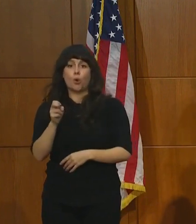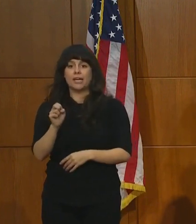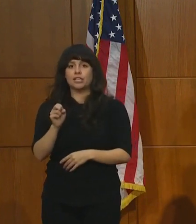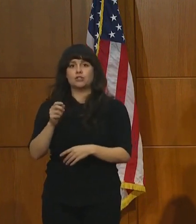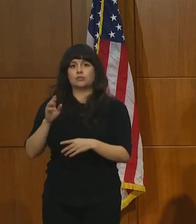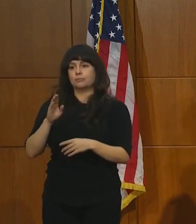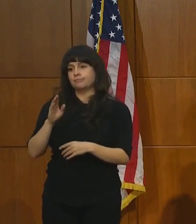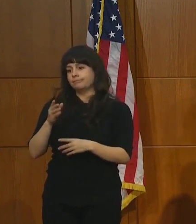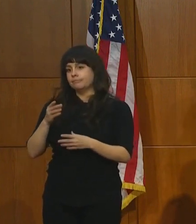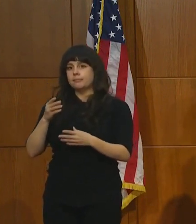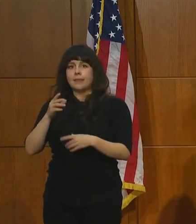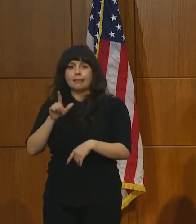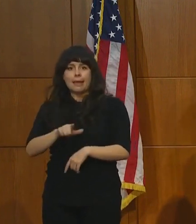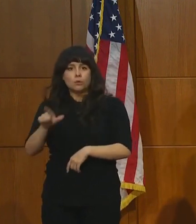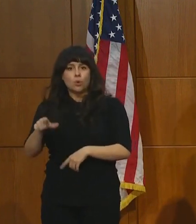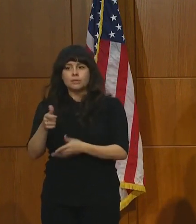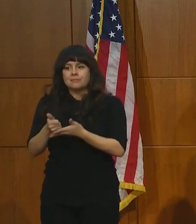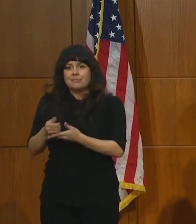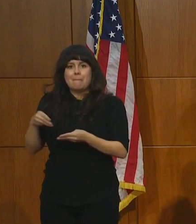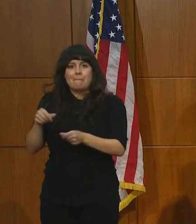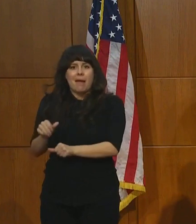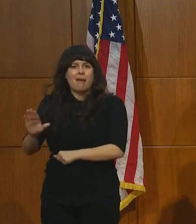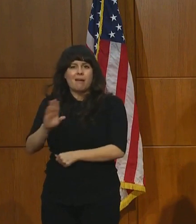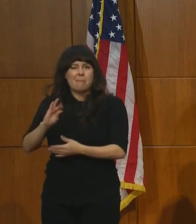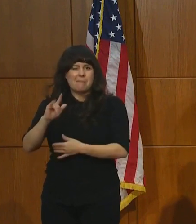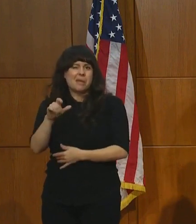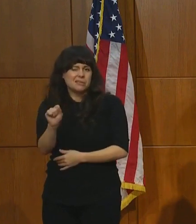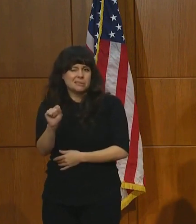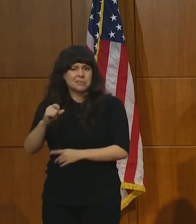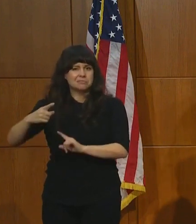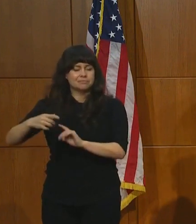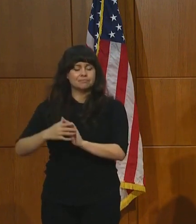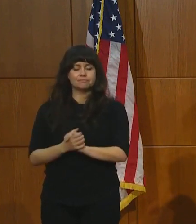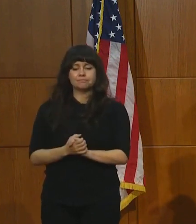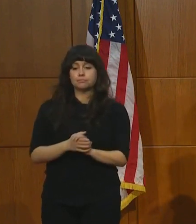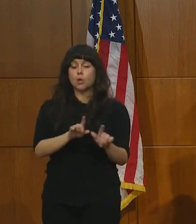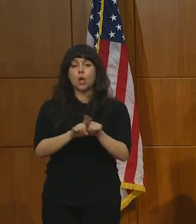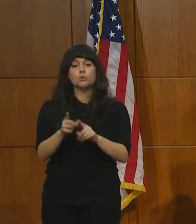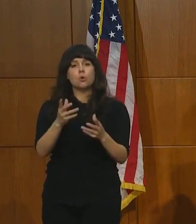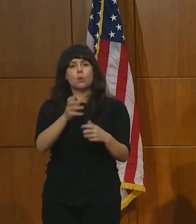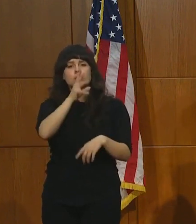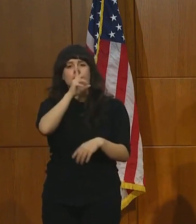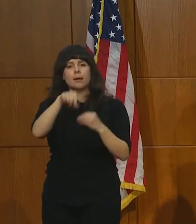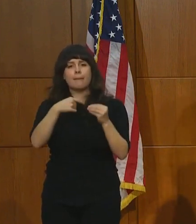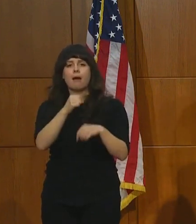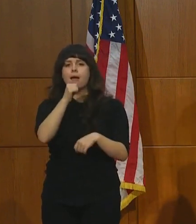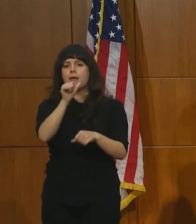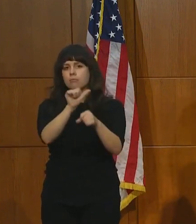I also want to talk about our unemployment numbers. Since March the 15th,